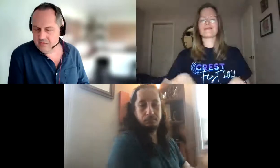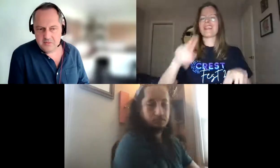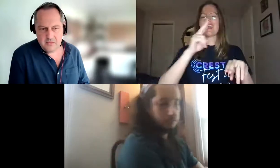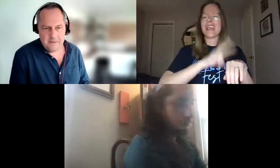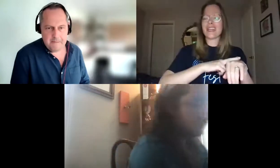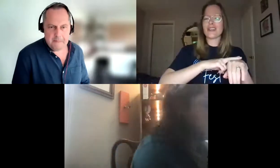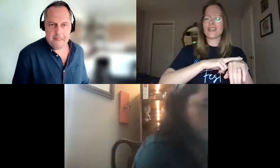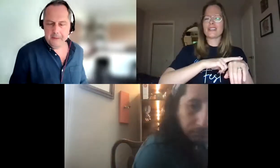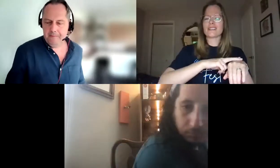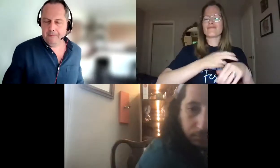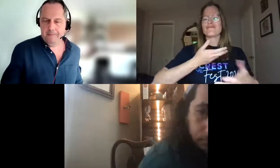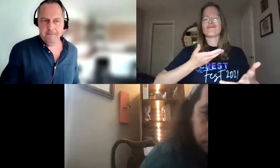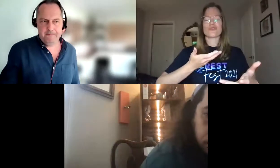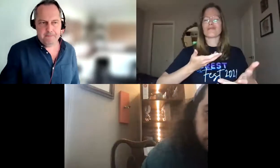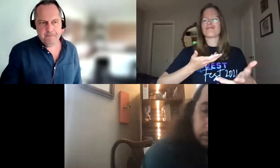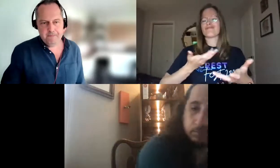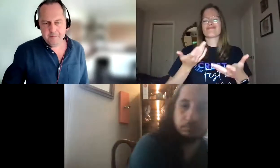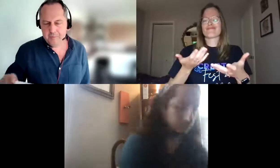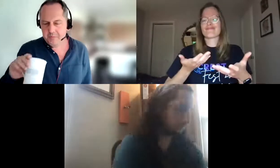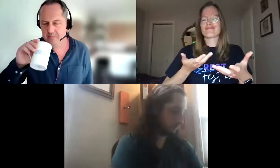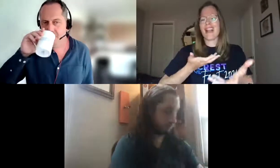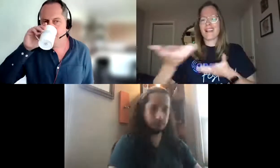The goal of the CREST network